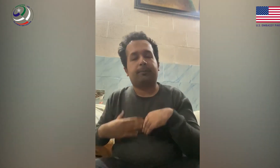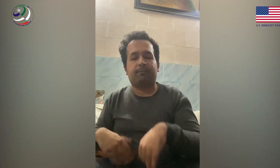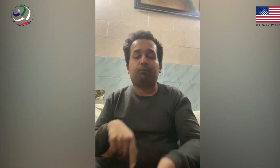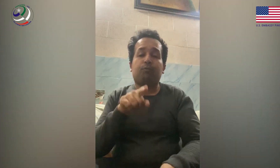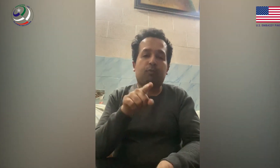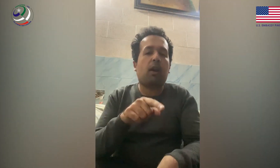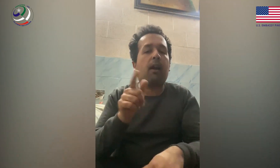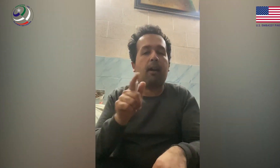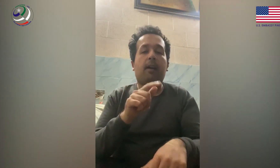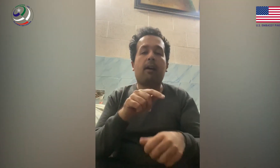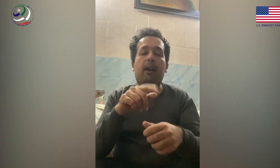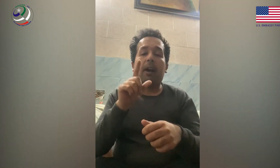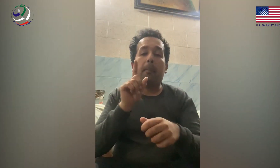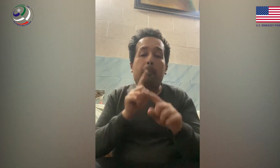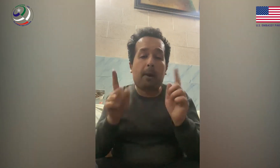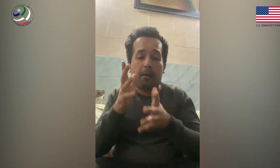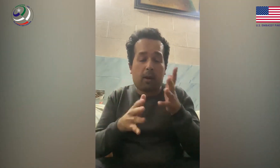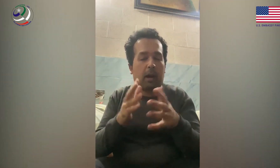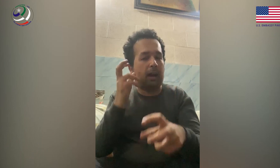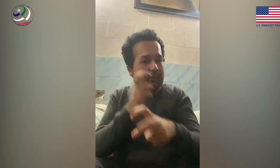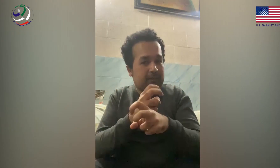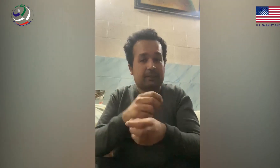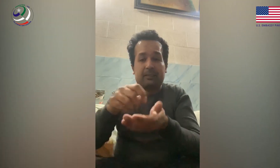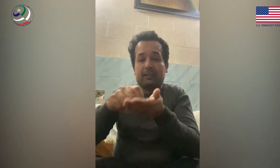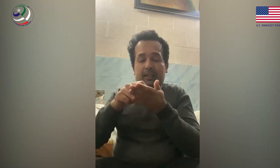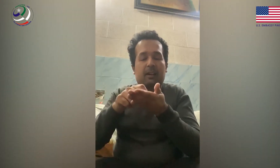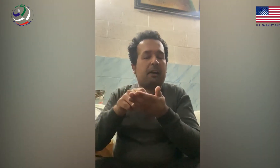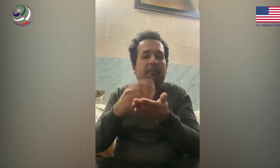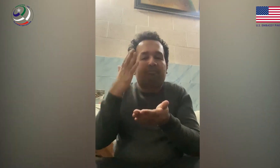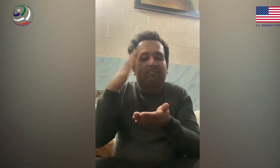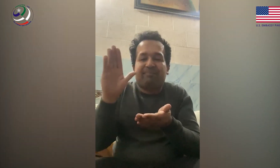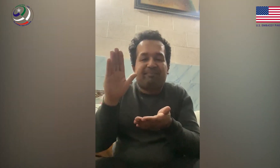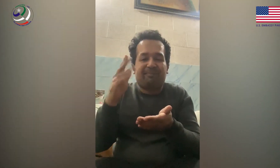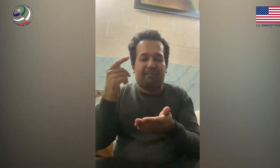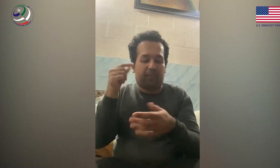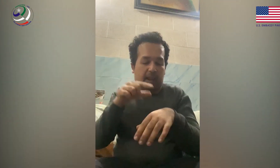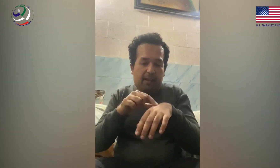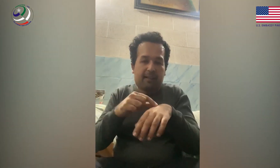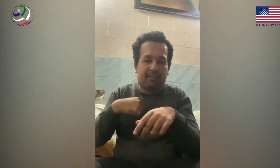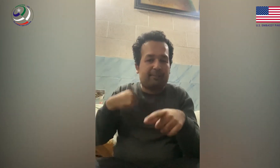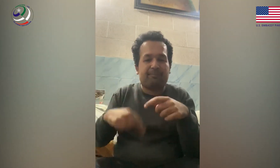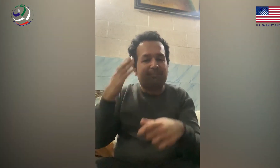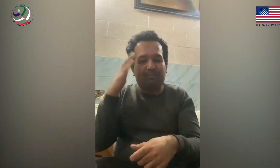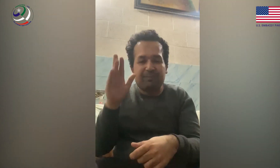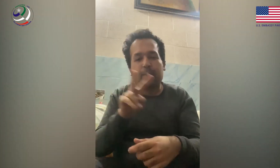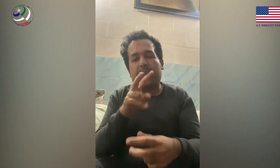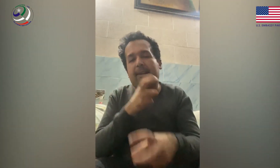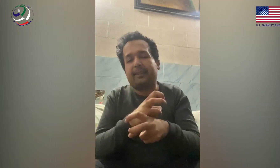Then after a while, he got to know what the problem was and gave me the medicine for it. He communicated through typing, but it